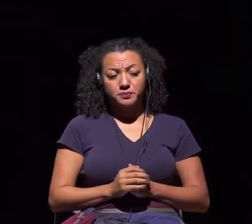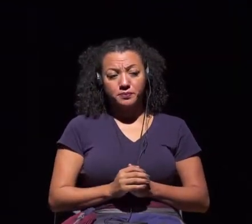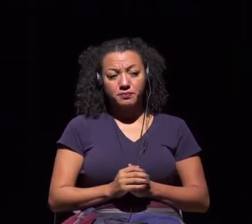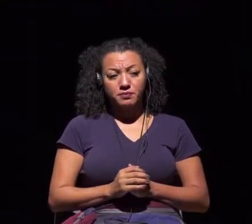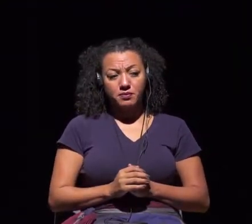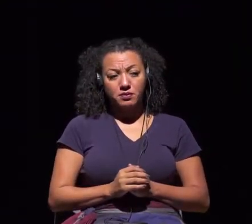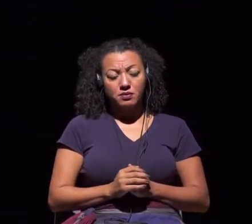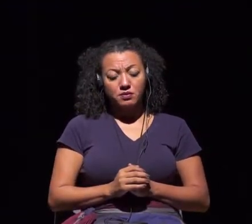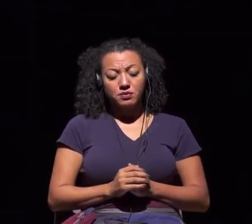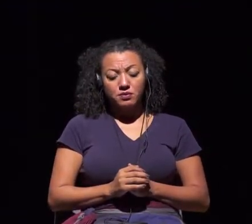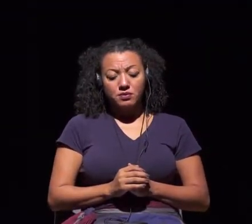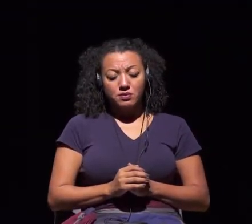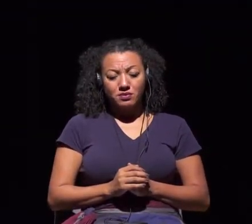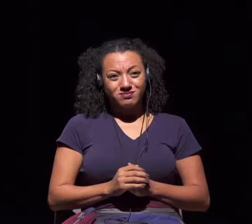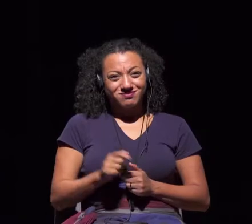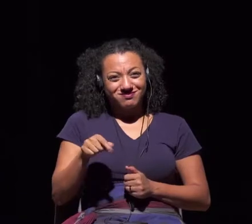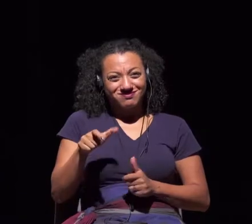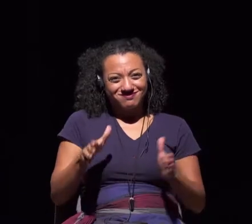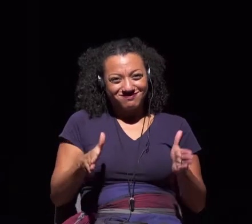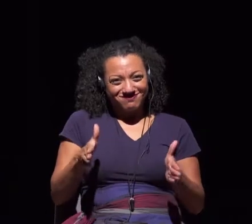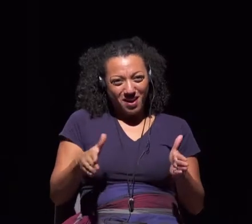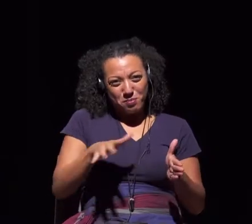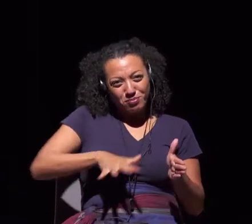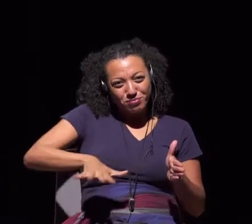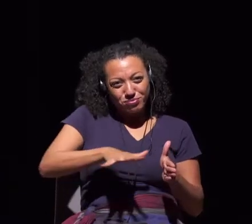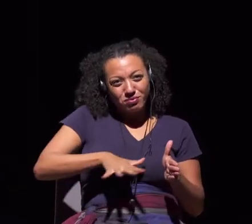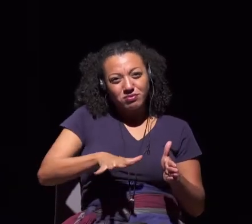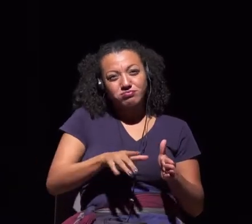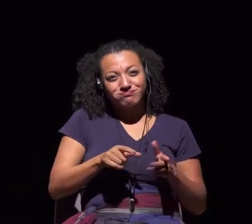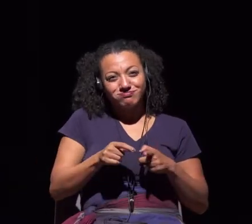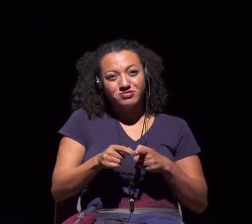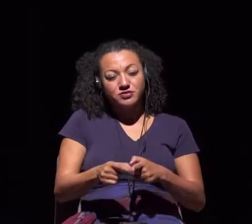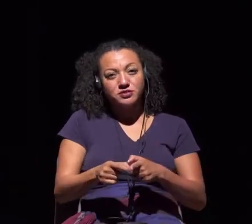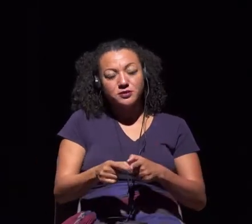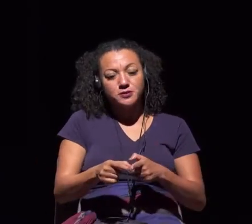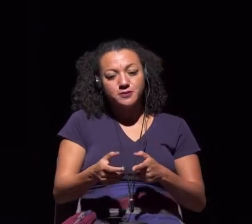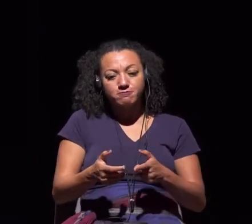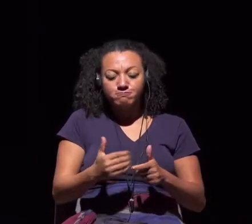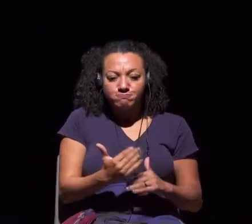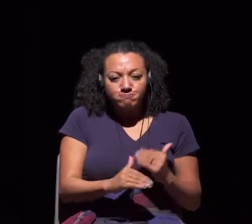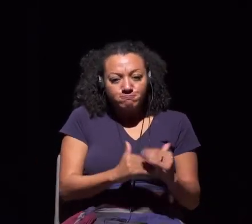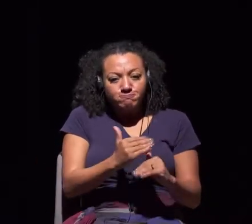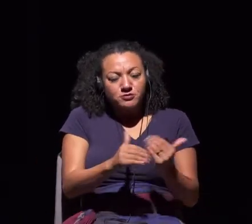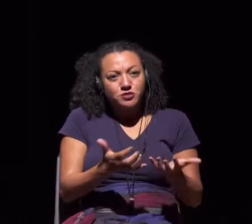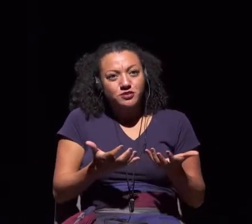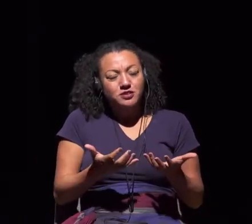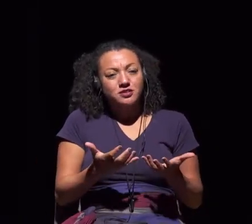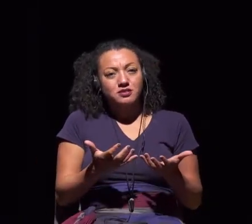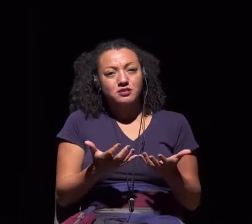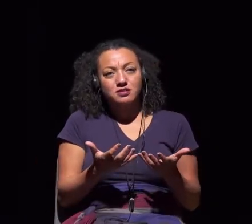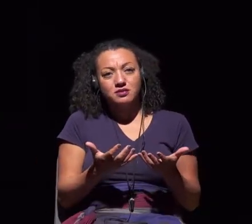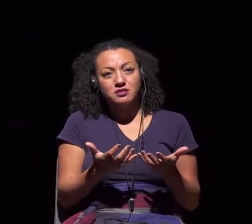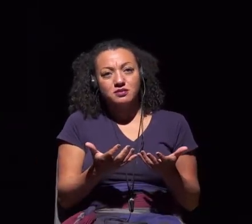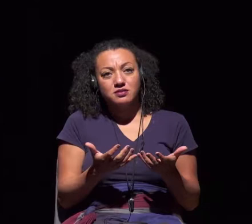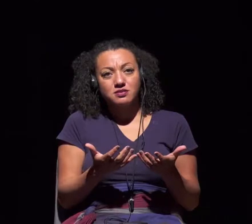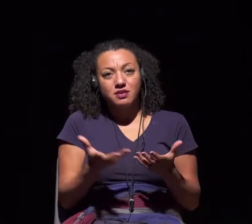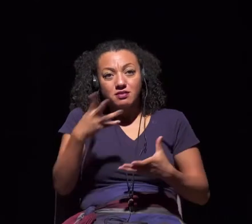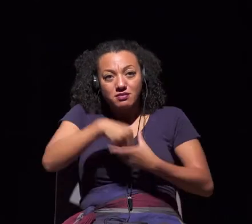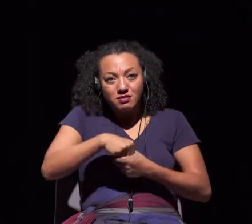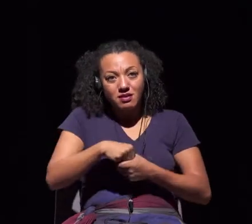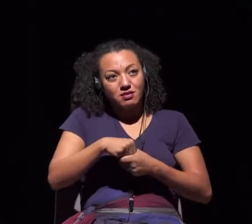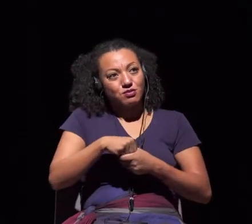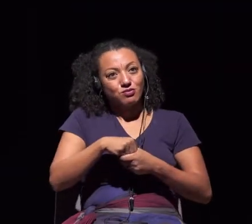the revolt, I wanted something that was going to happen within the context of Soweto. So my proposal to